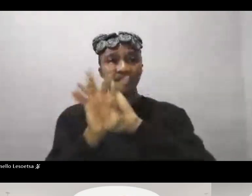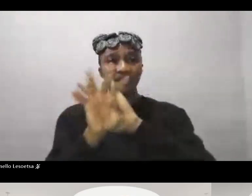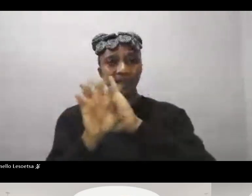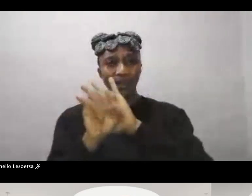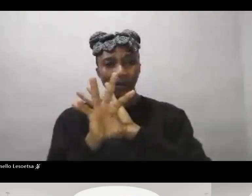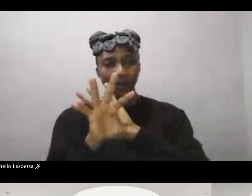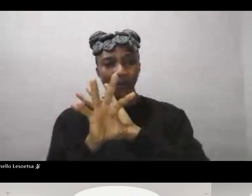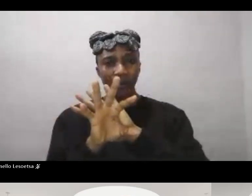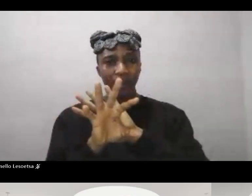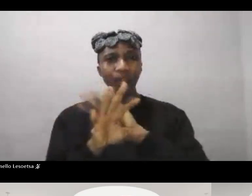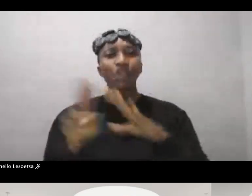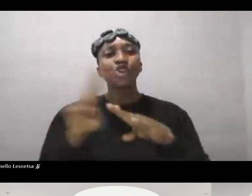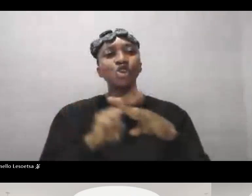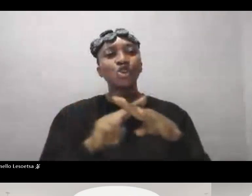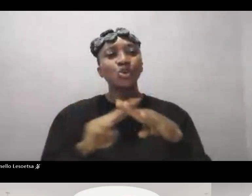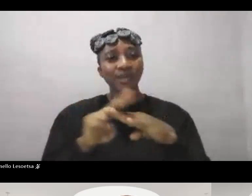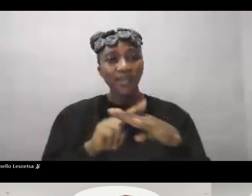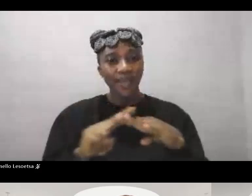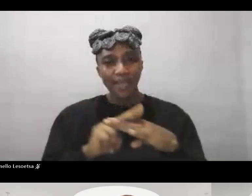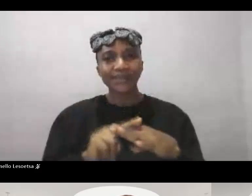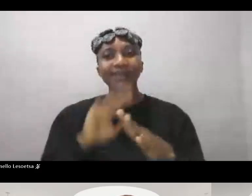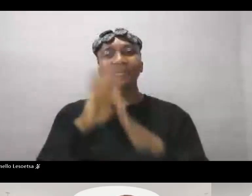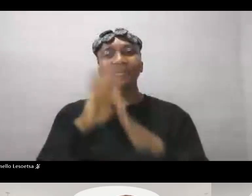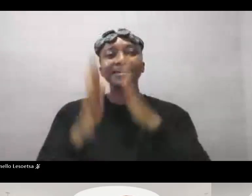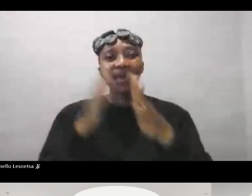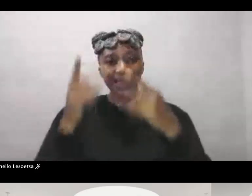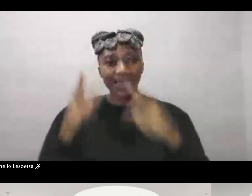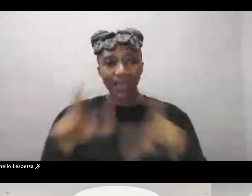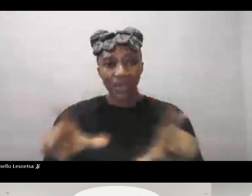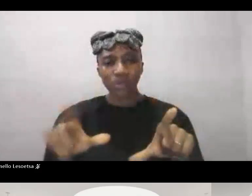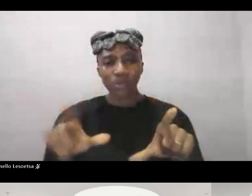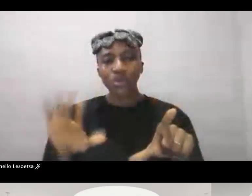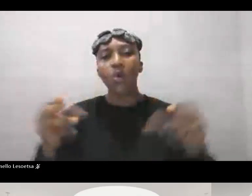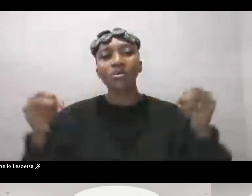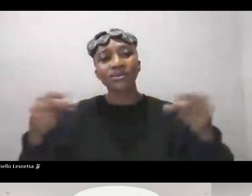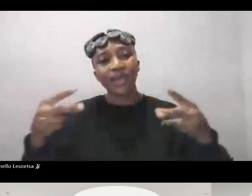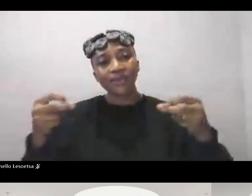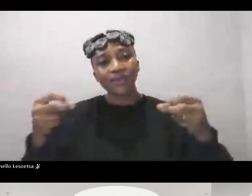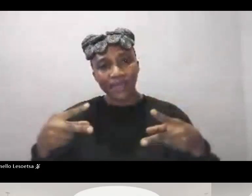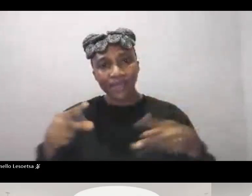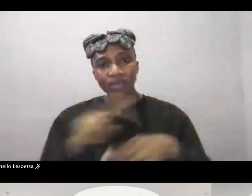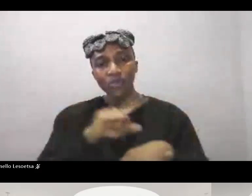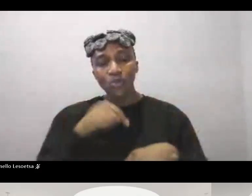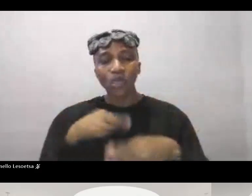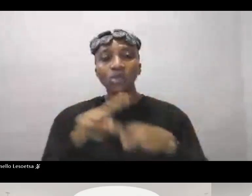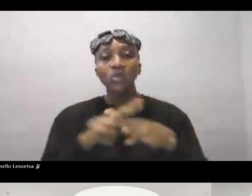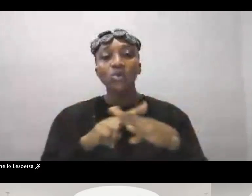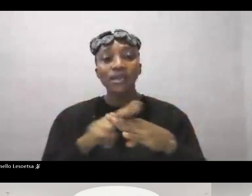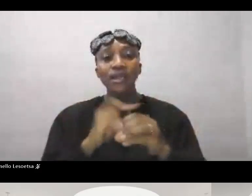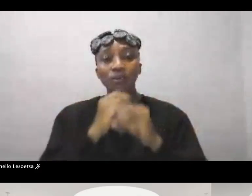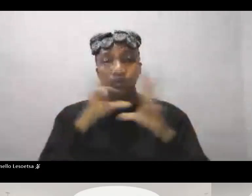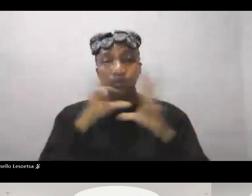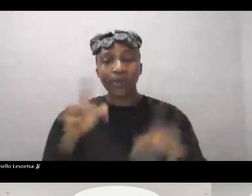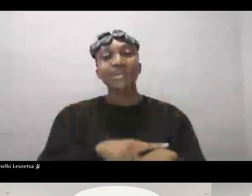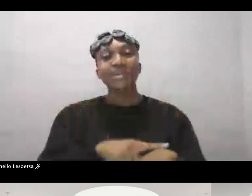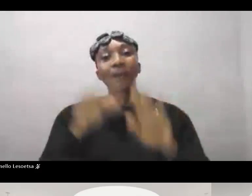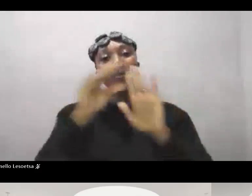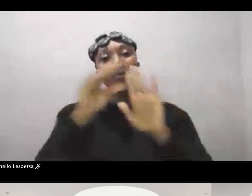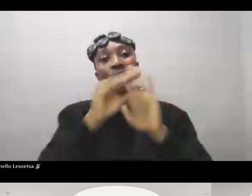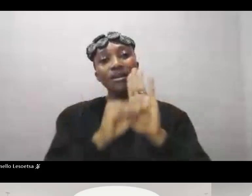utilizing sign language or subtitles when they air the programs on TV.